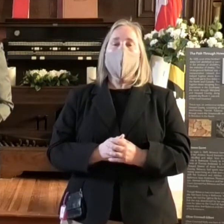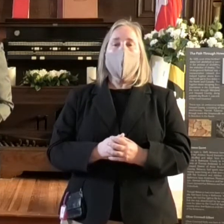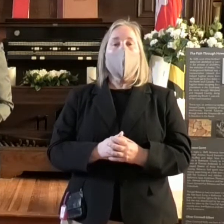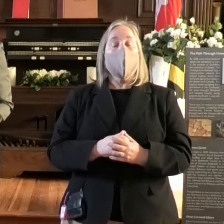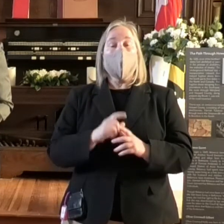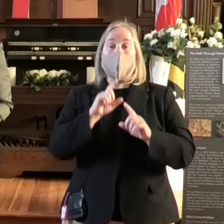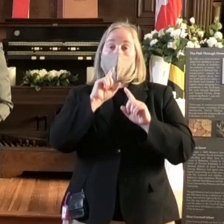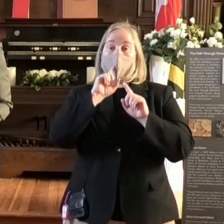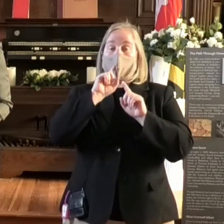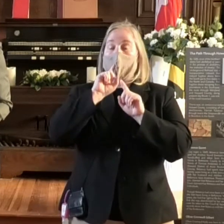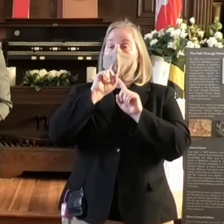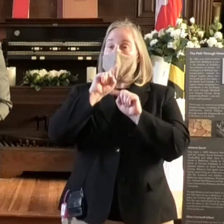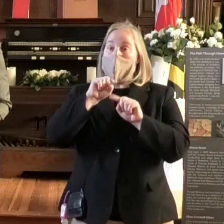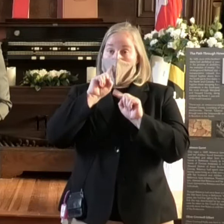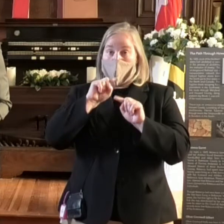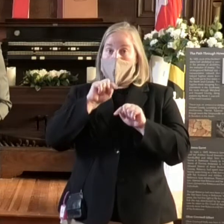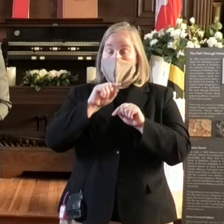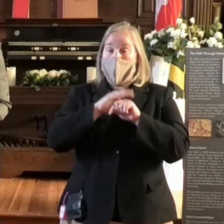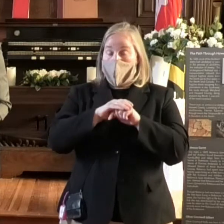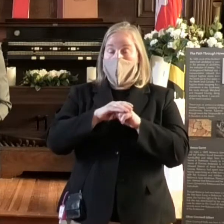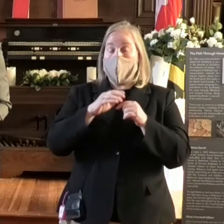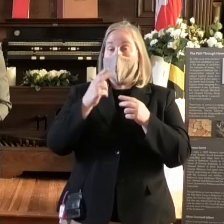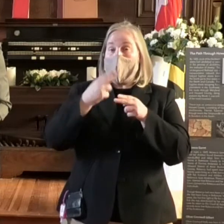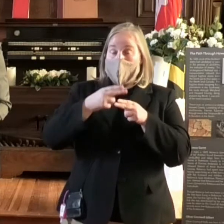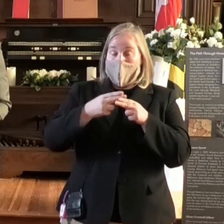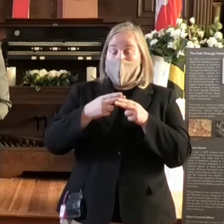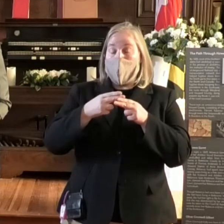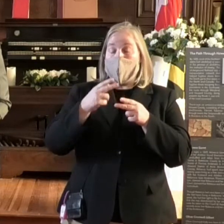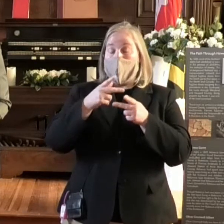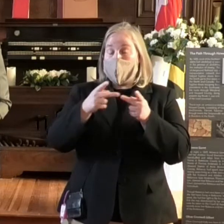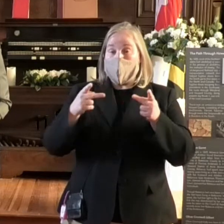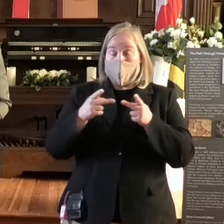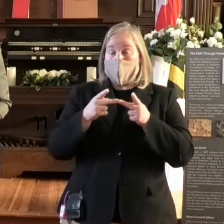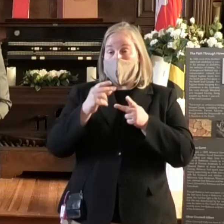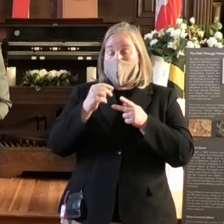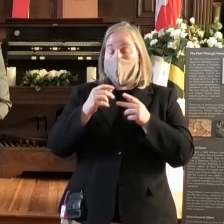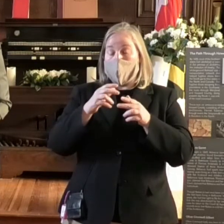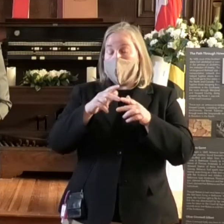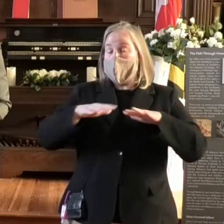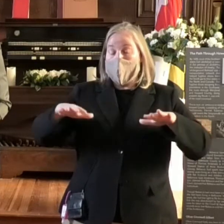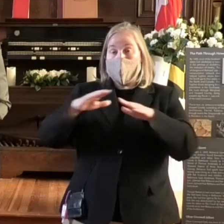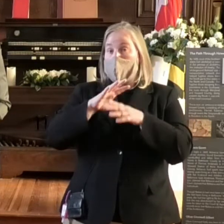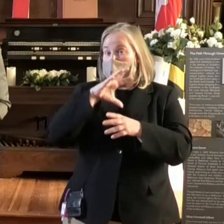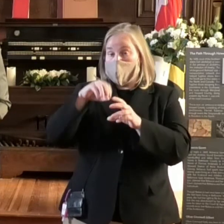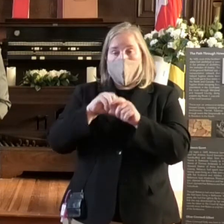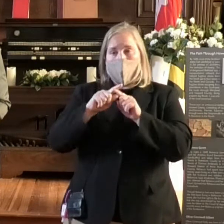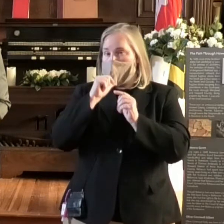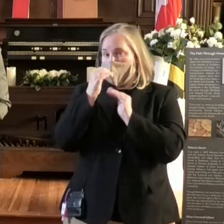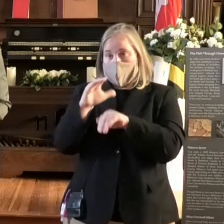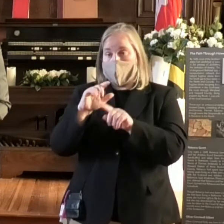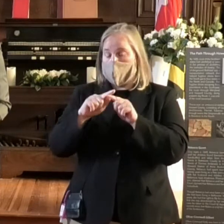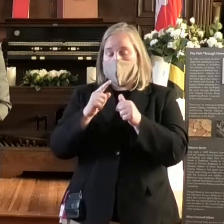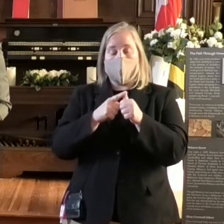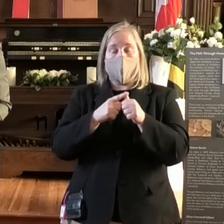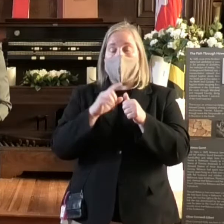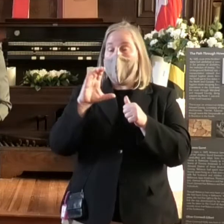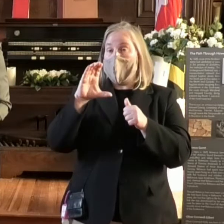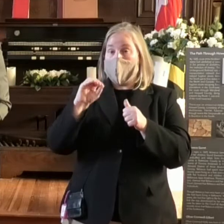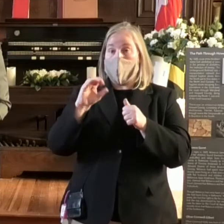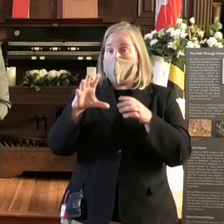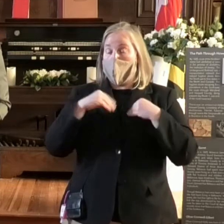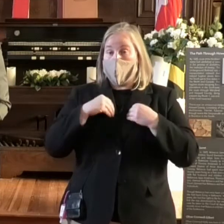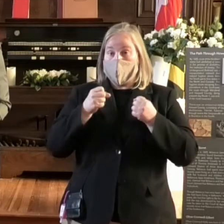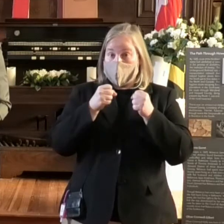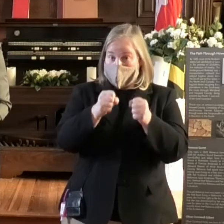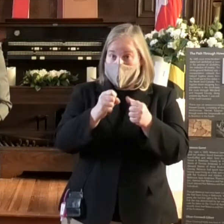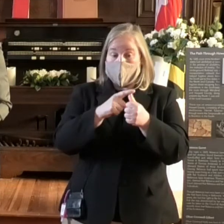Reporting on named facilities and spaces including, but not limited to, county-owned